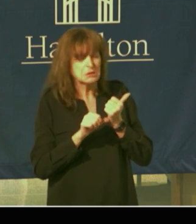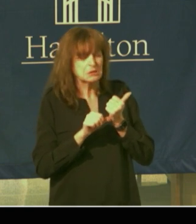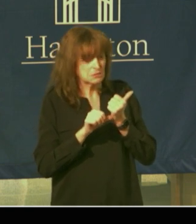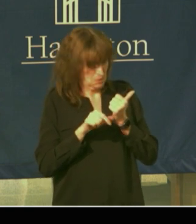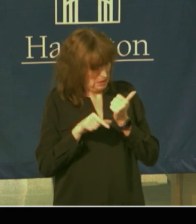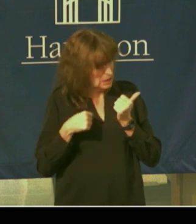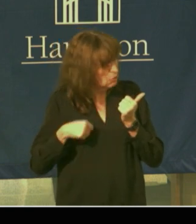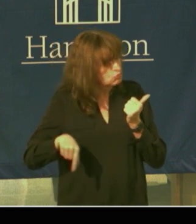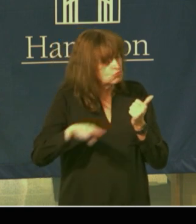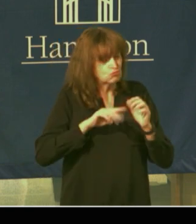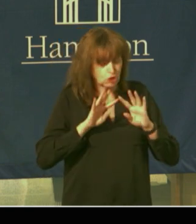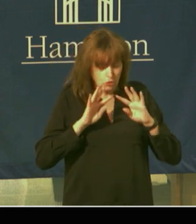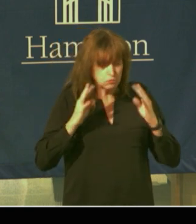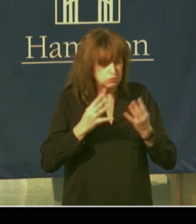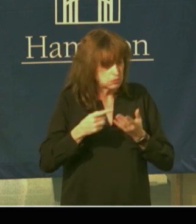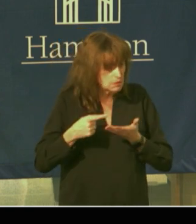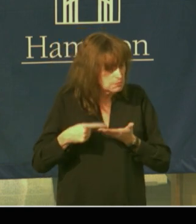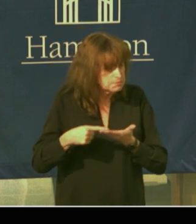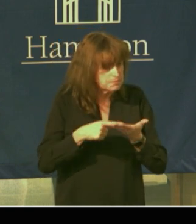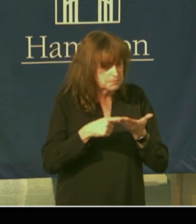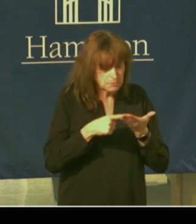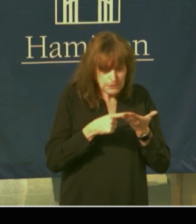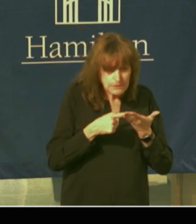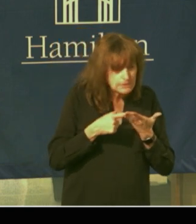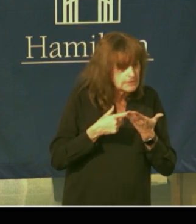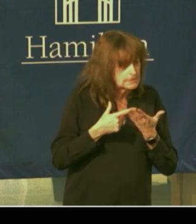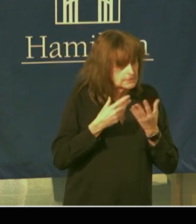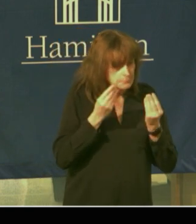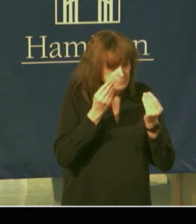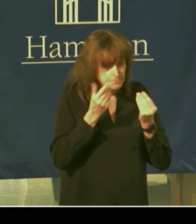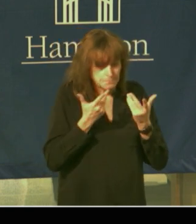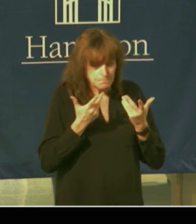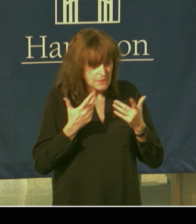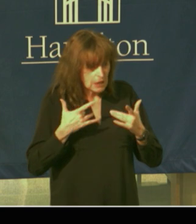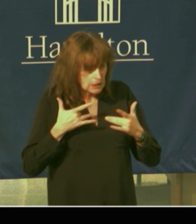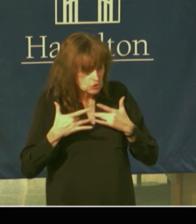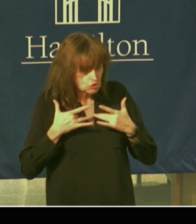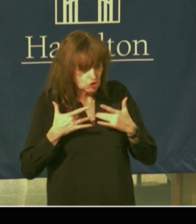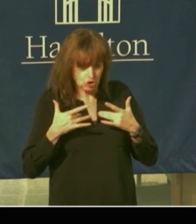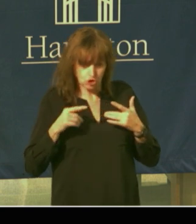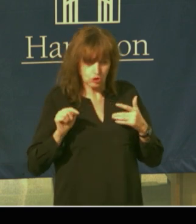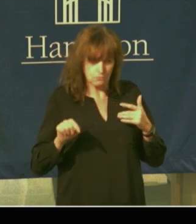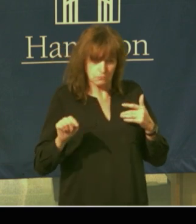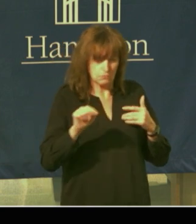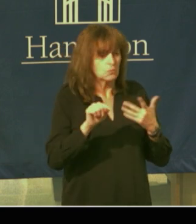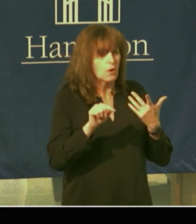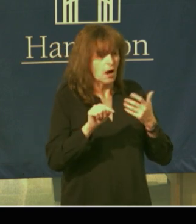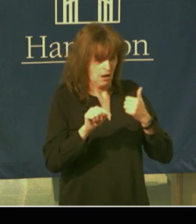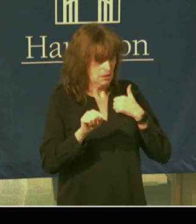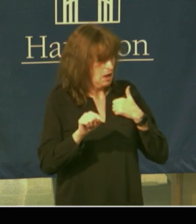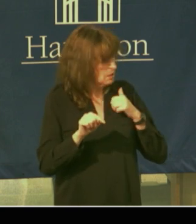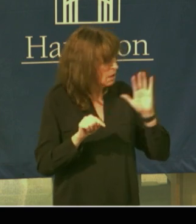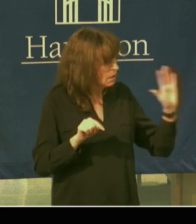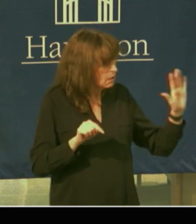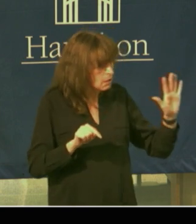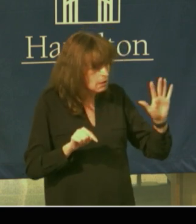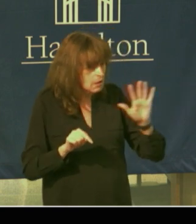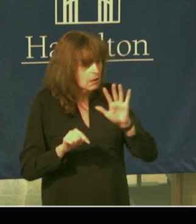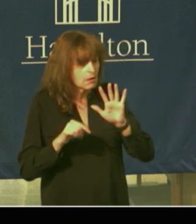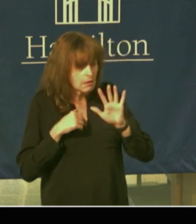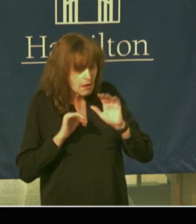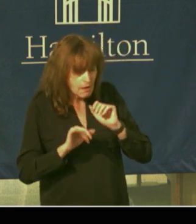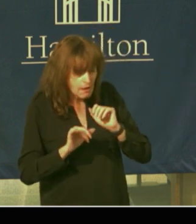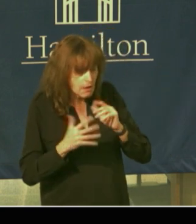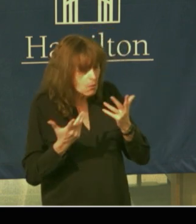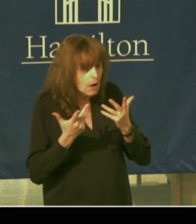announcing today, and some of the concerns that we're hearing across the country in municipalities. And you know, a lot of what we're hearing is, you know, the housing challenges,